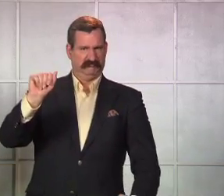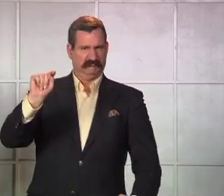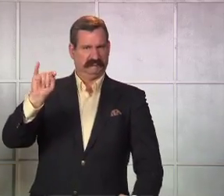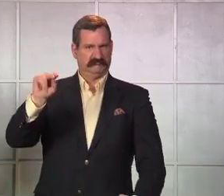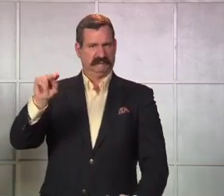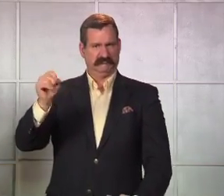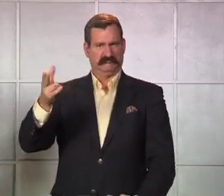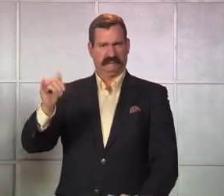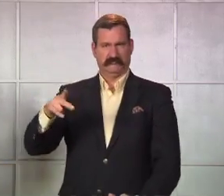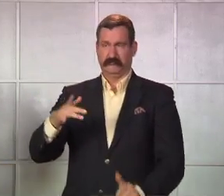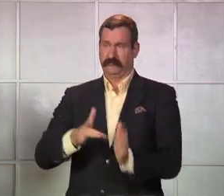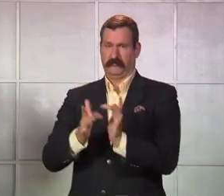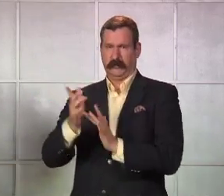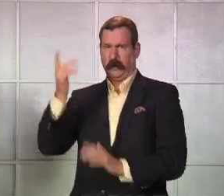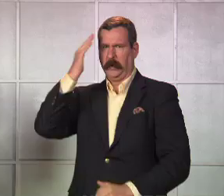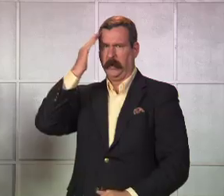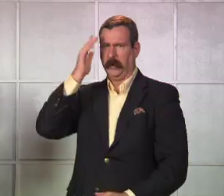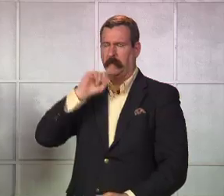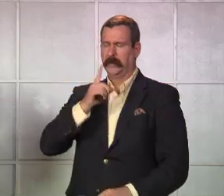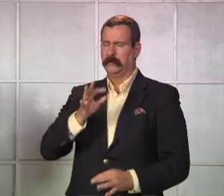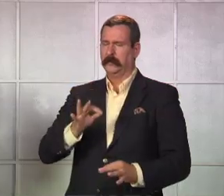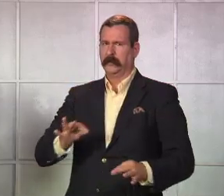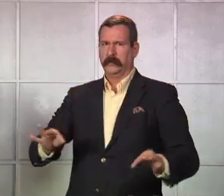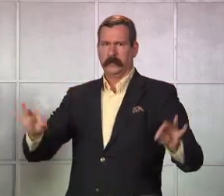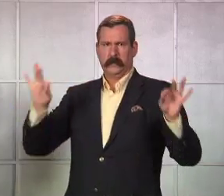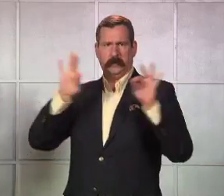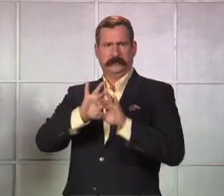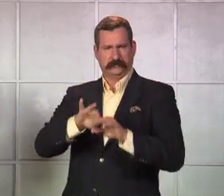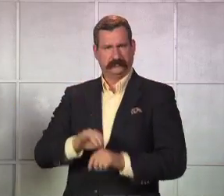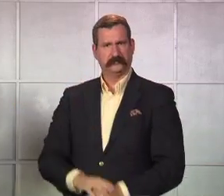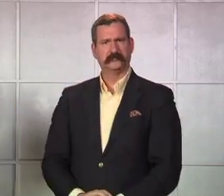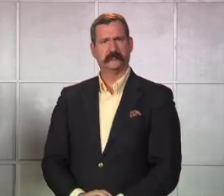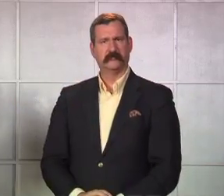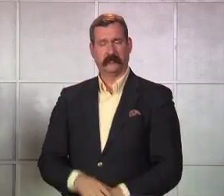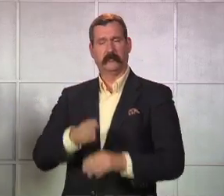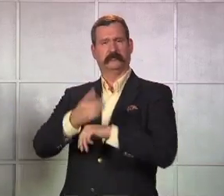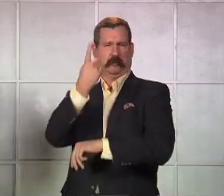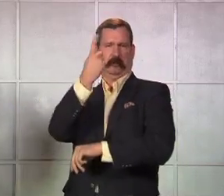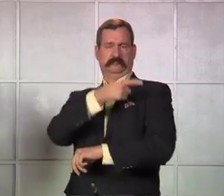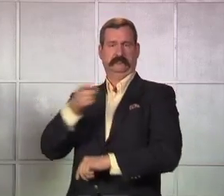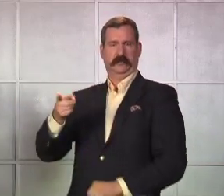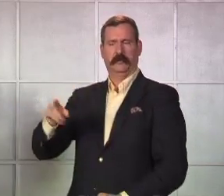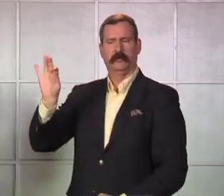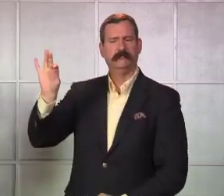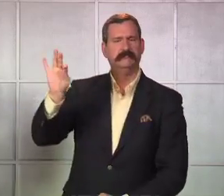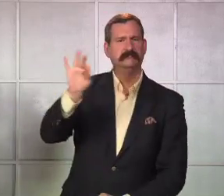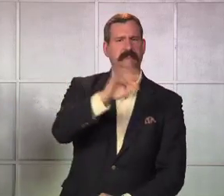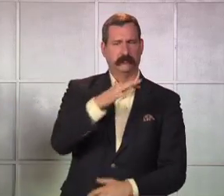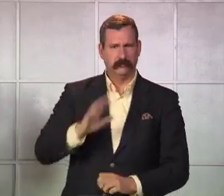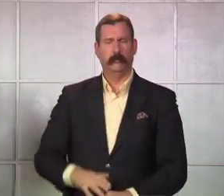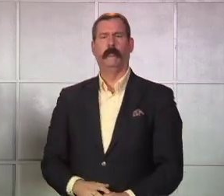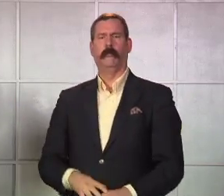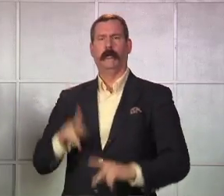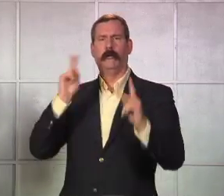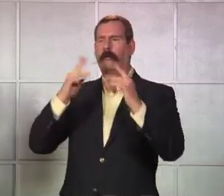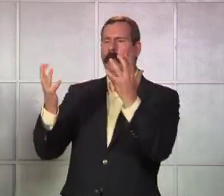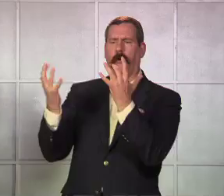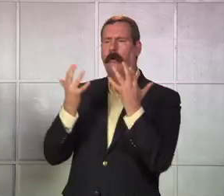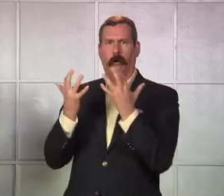are very important. Jesus understood that. He knew it was really important to talk to the disciples, to teach them, and to establish